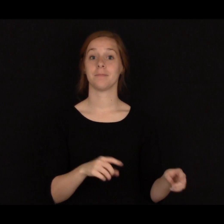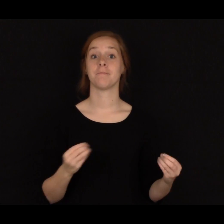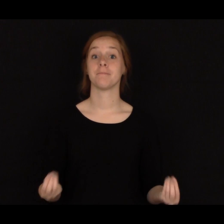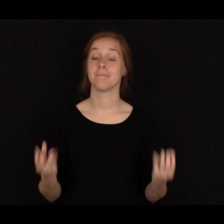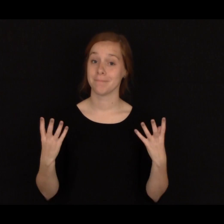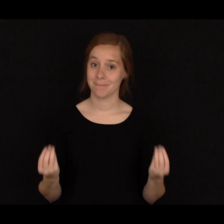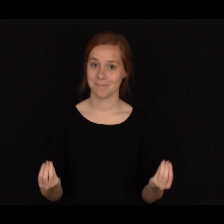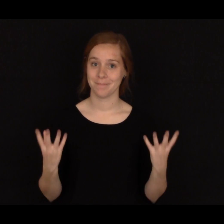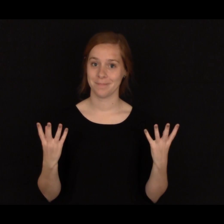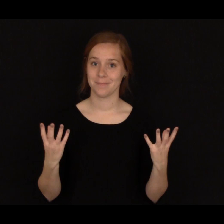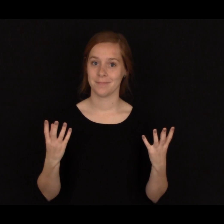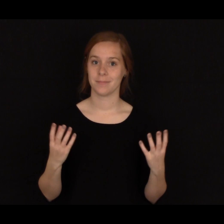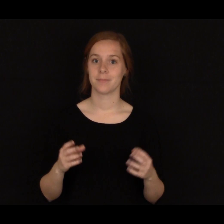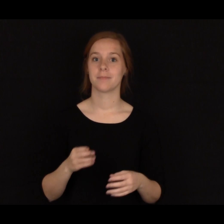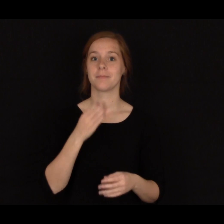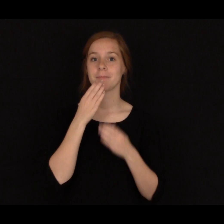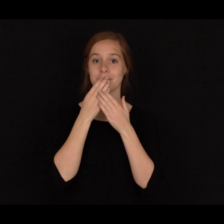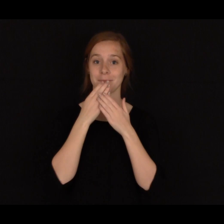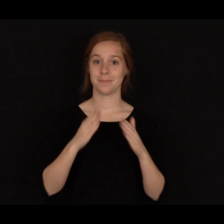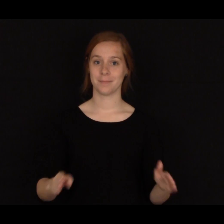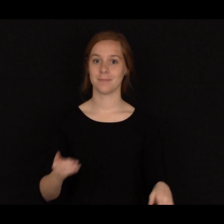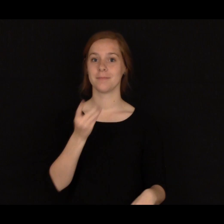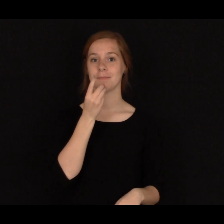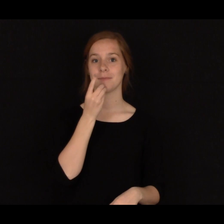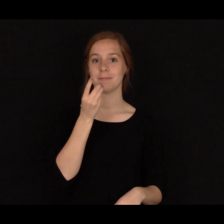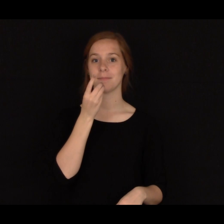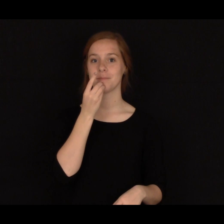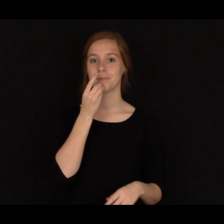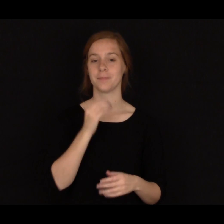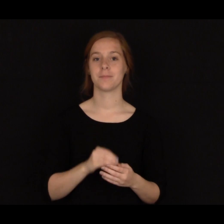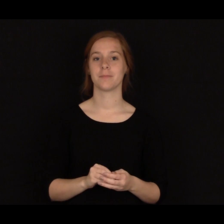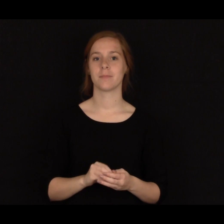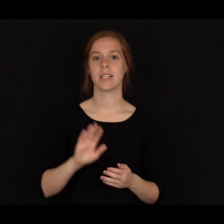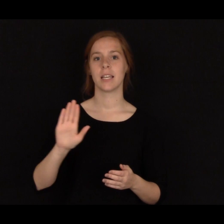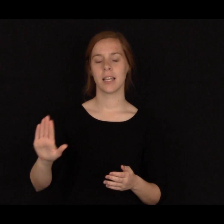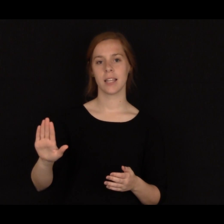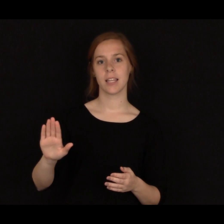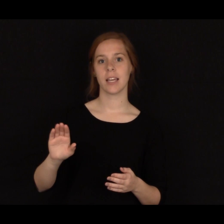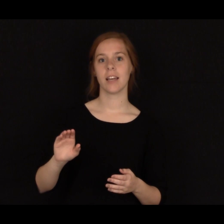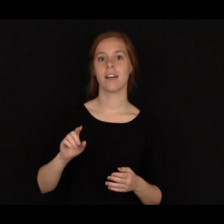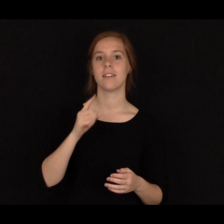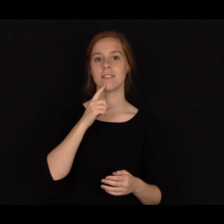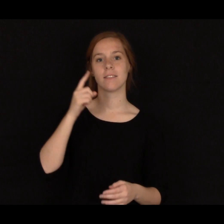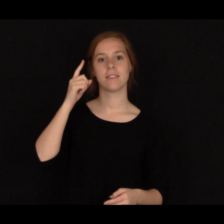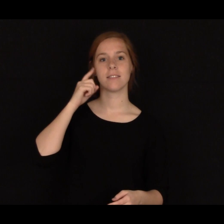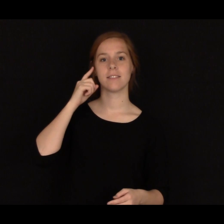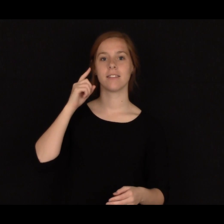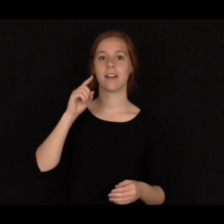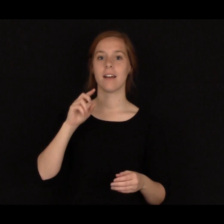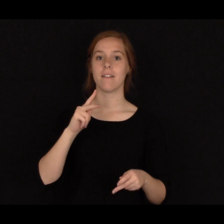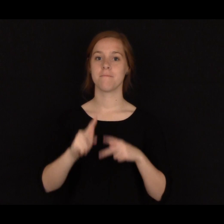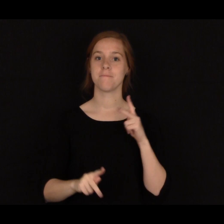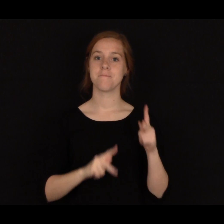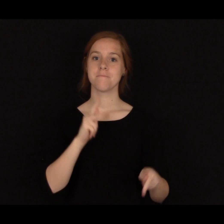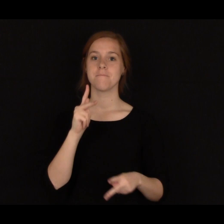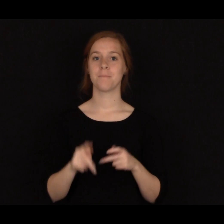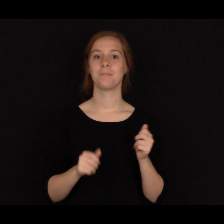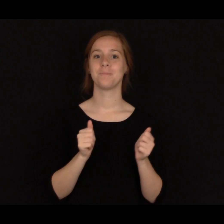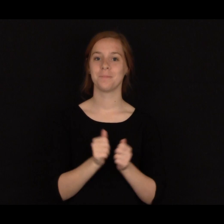I have gone to many silent dinners. This is where deaf people can